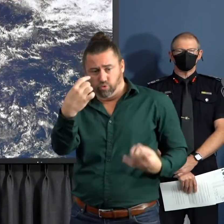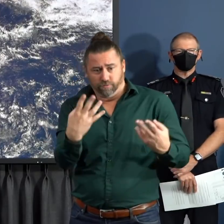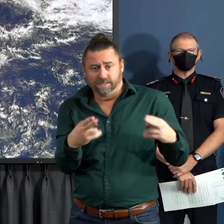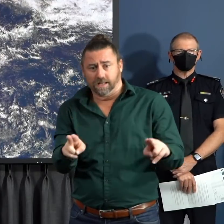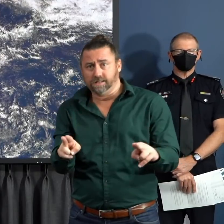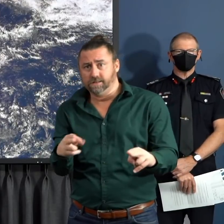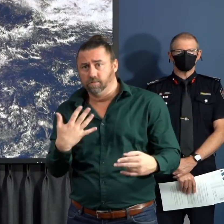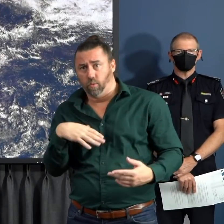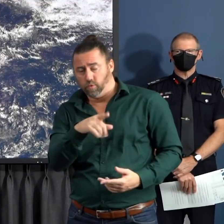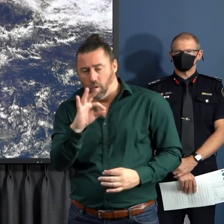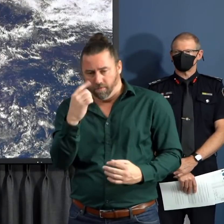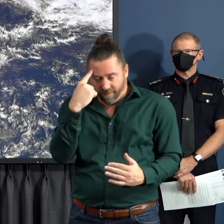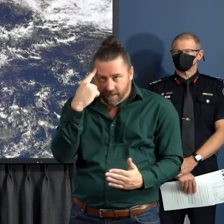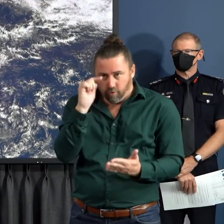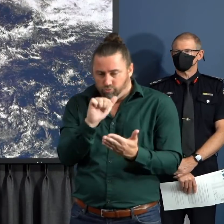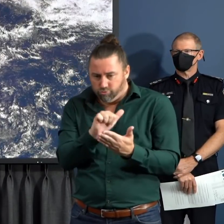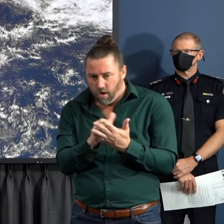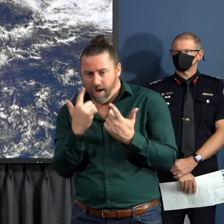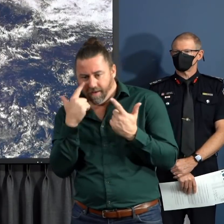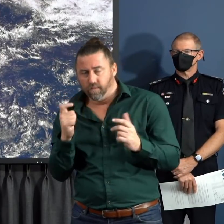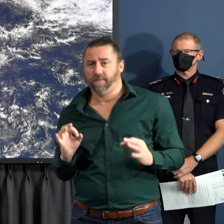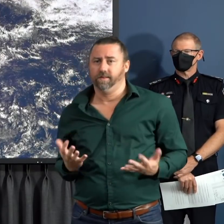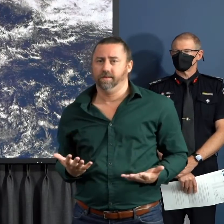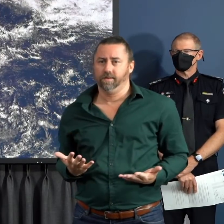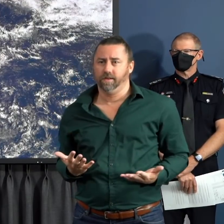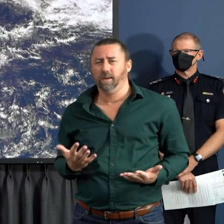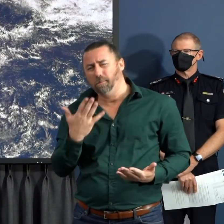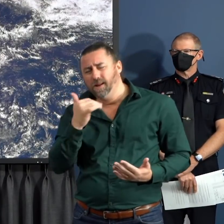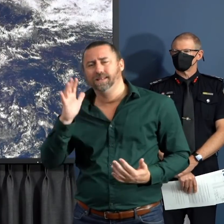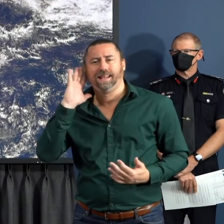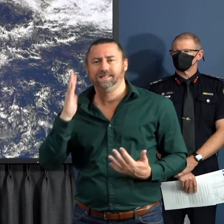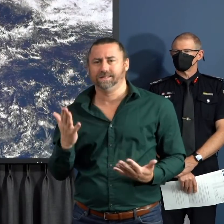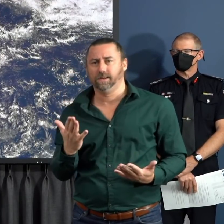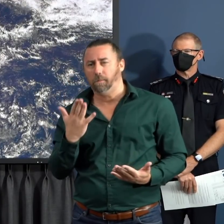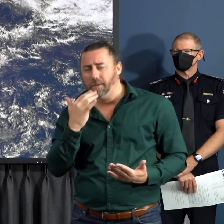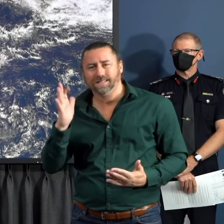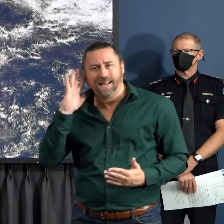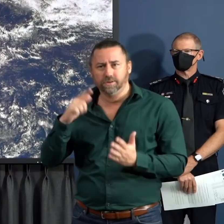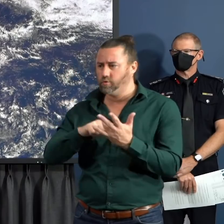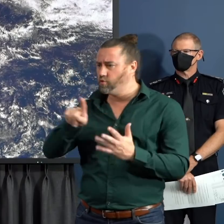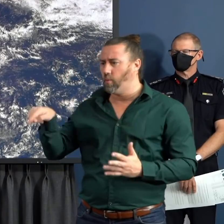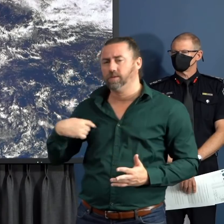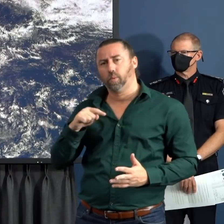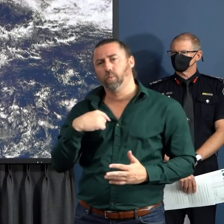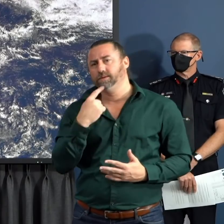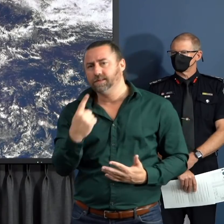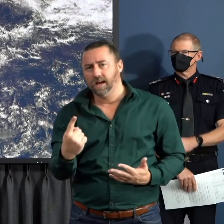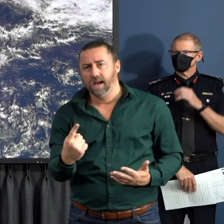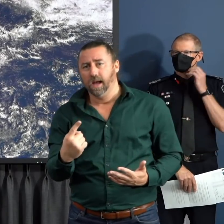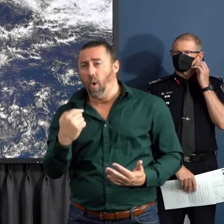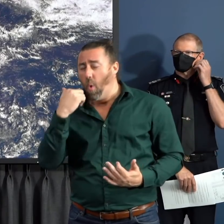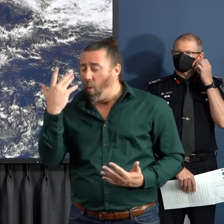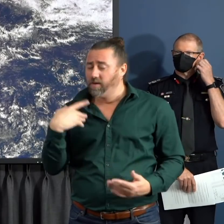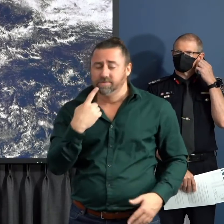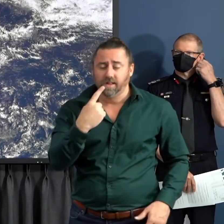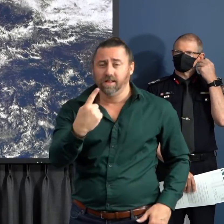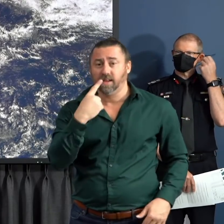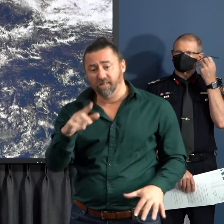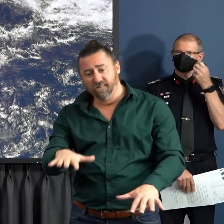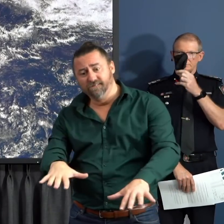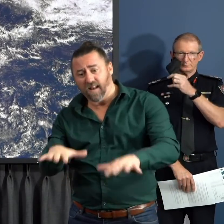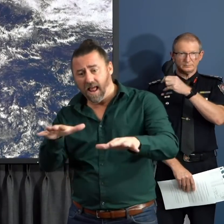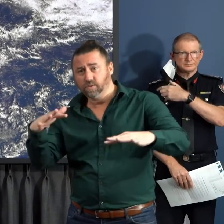died. Please listen to authorities. And as always, if it's flooded, forget